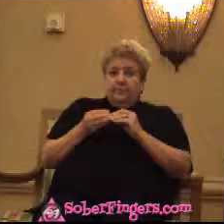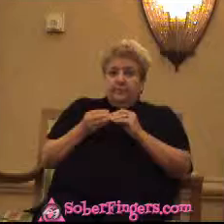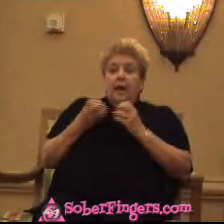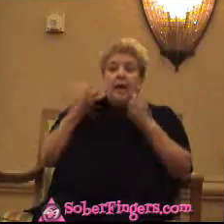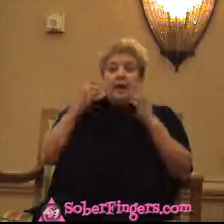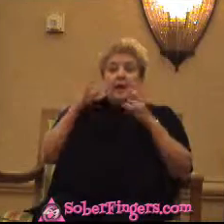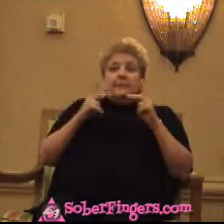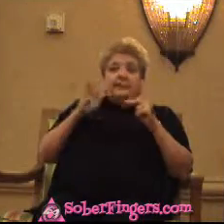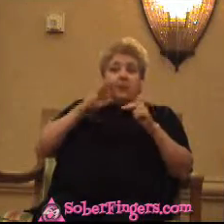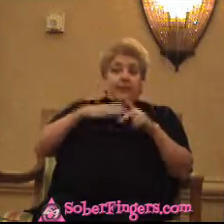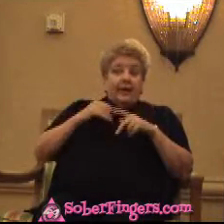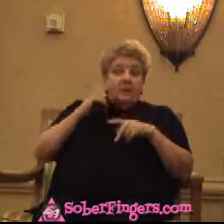them. And